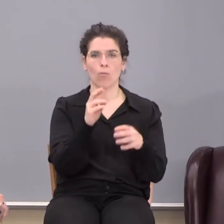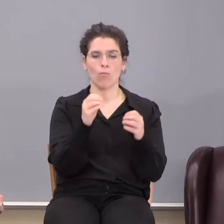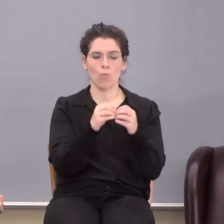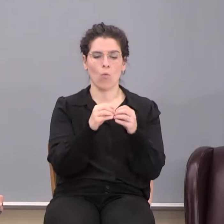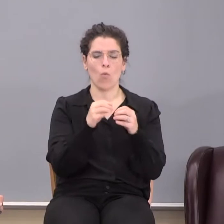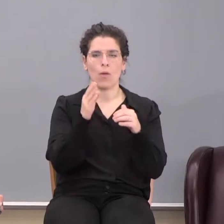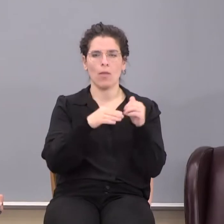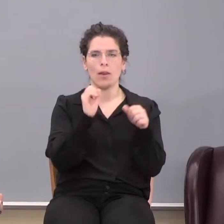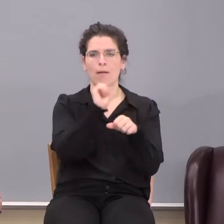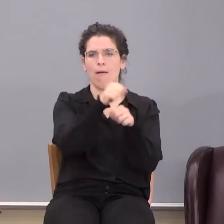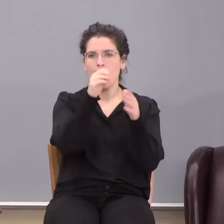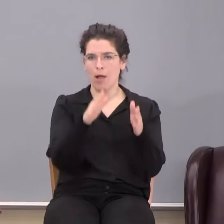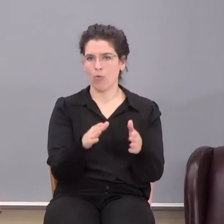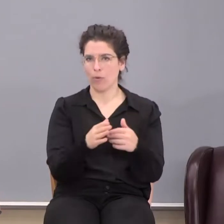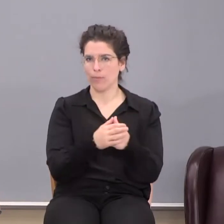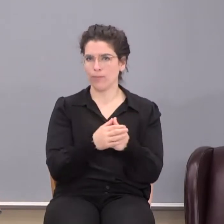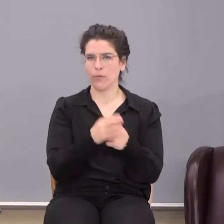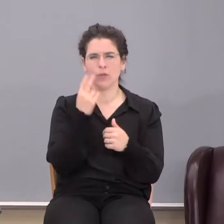So you see what we want to do today?